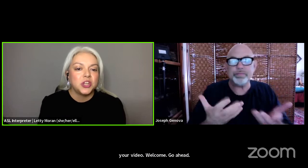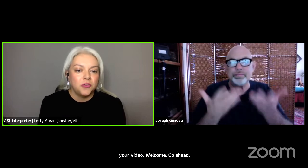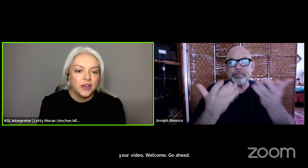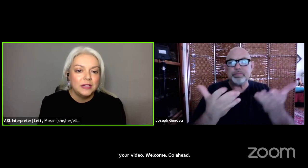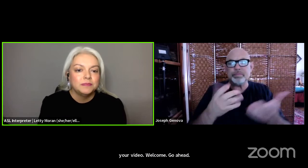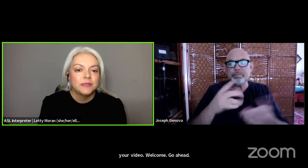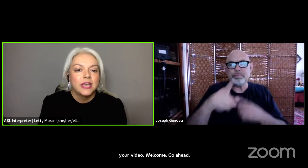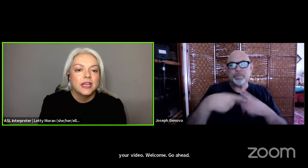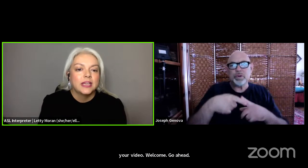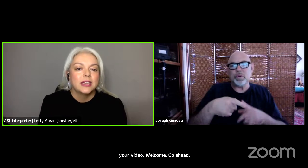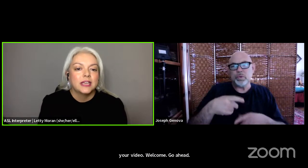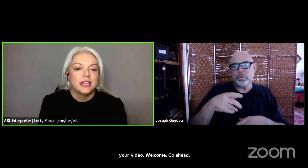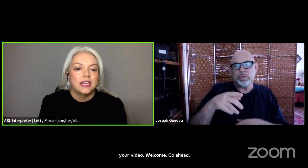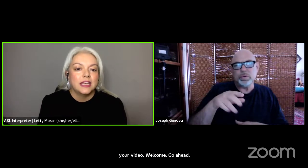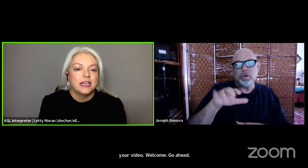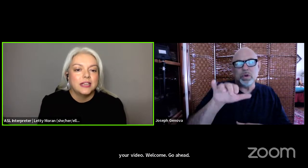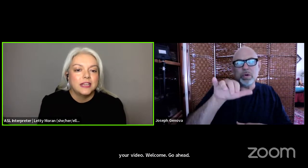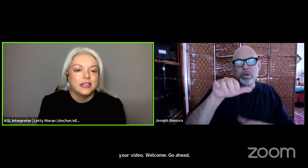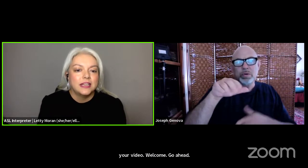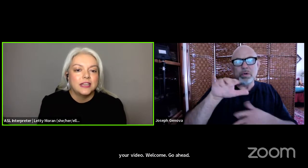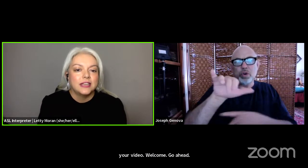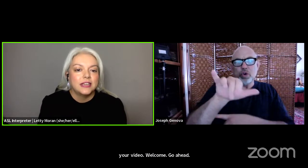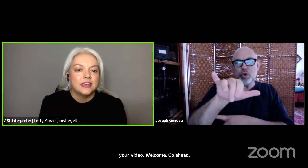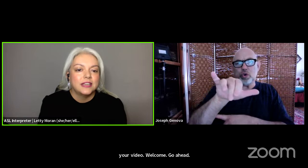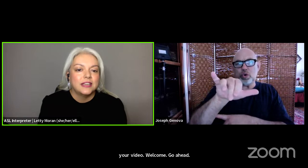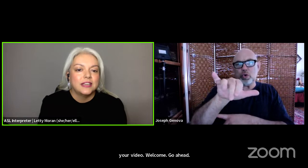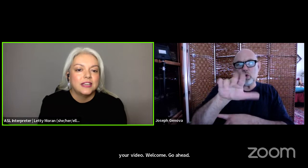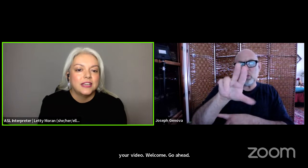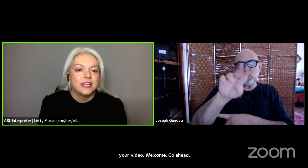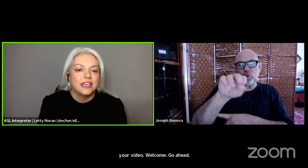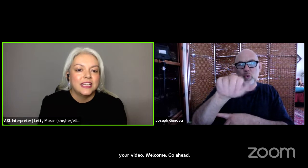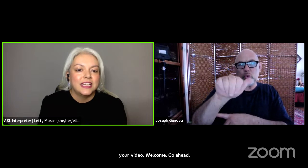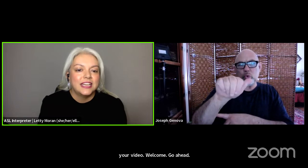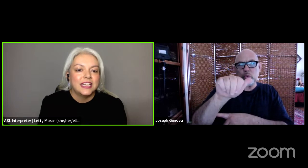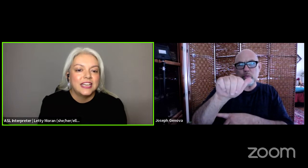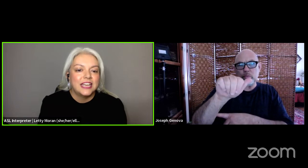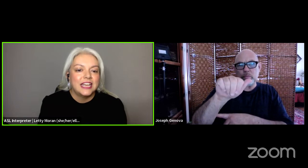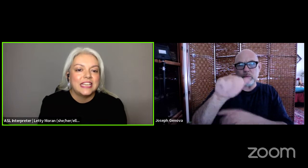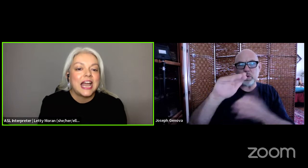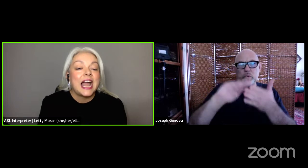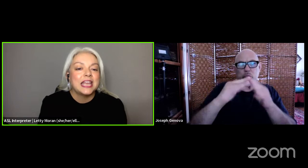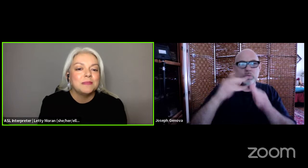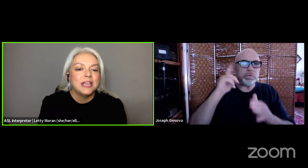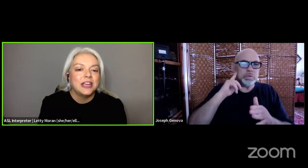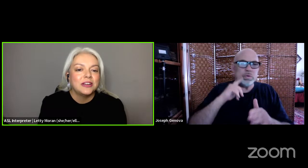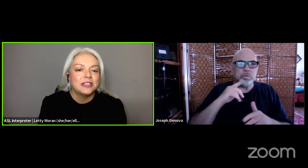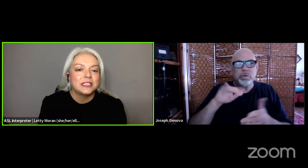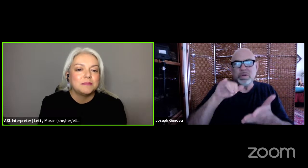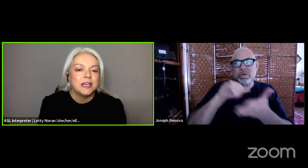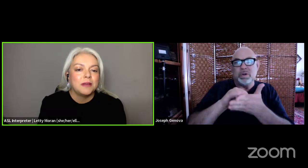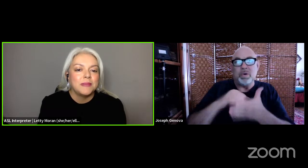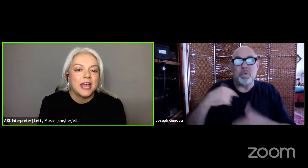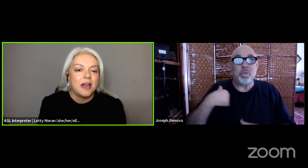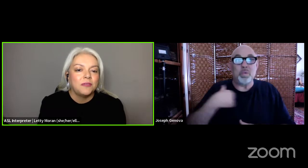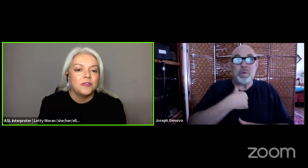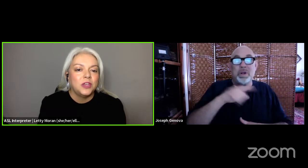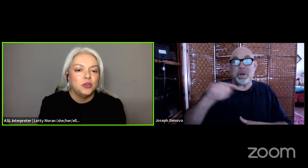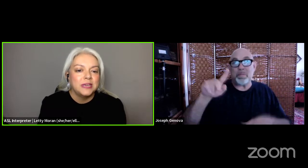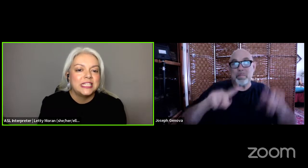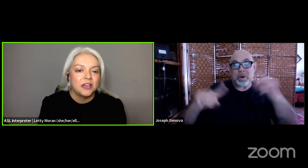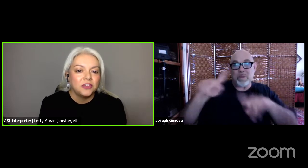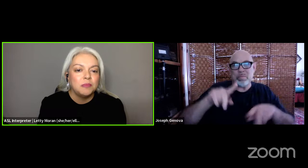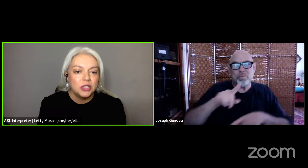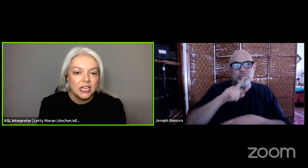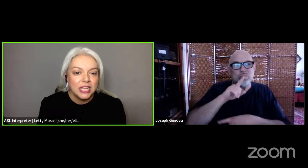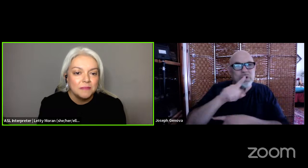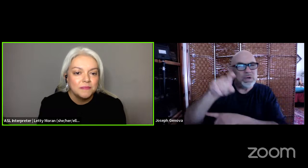Joseph Genova. And I am here to speak on behalf of the